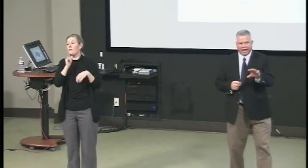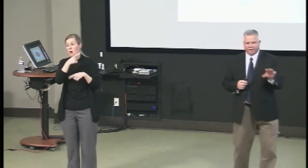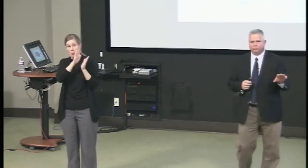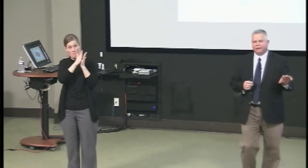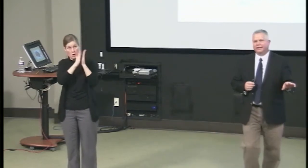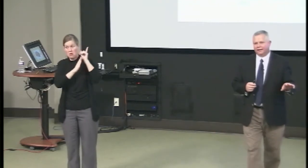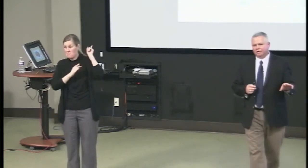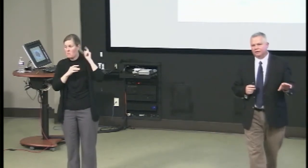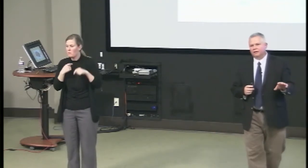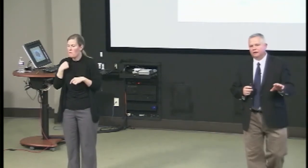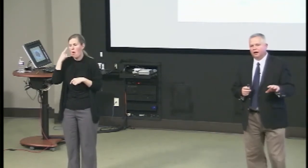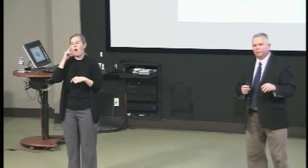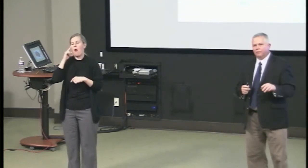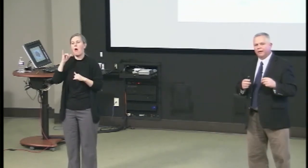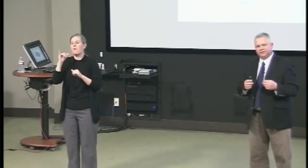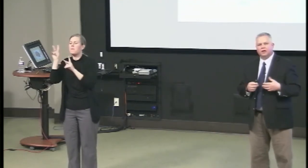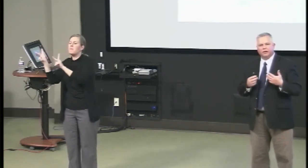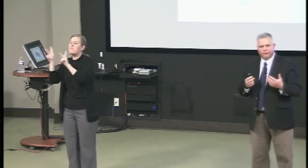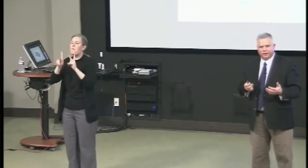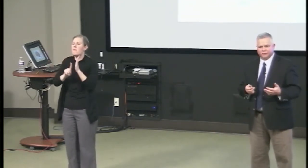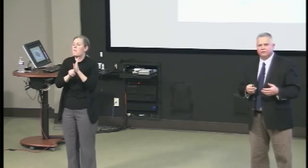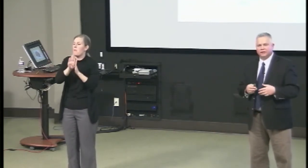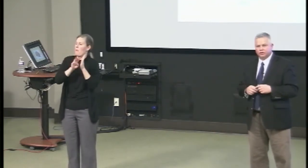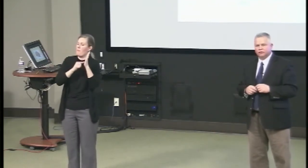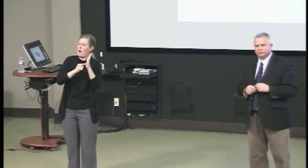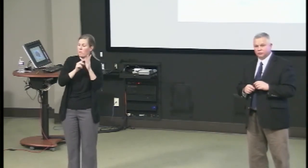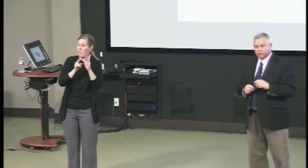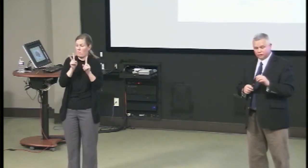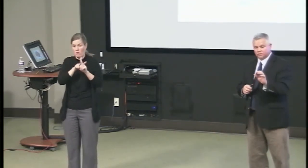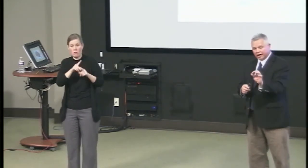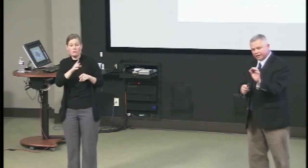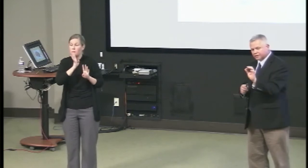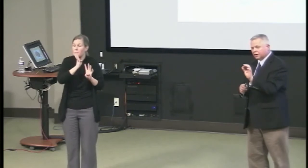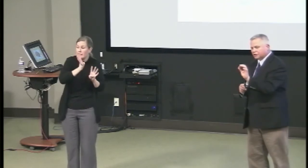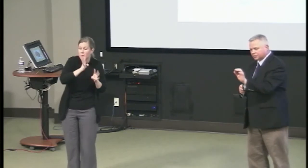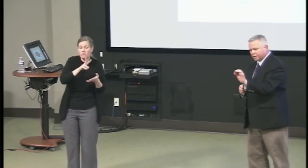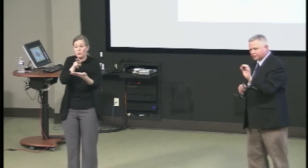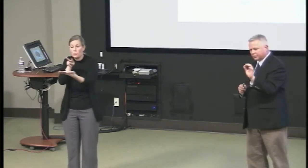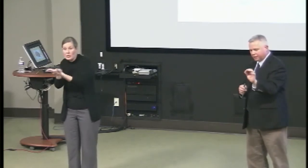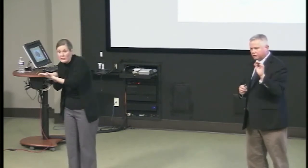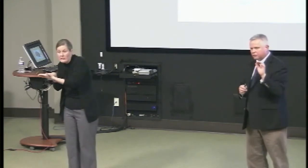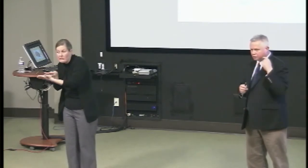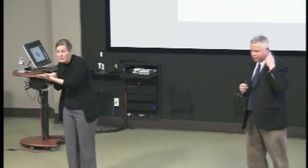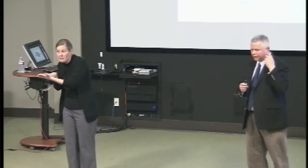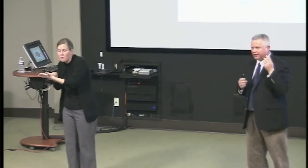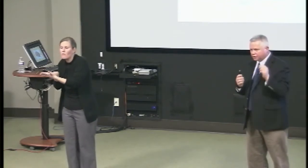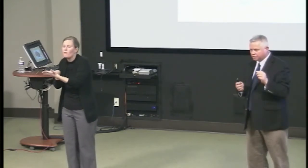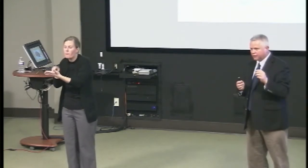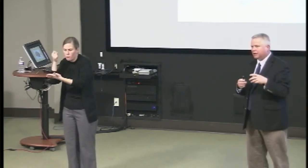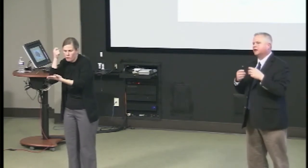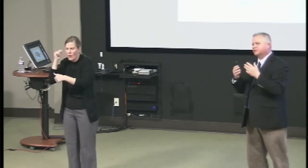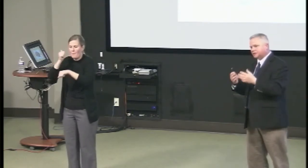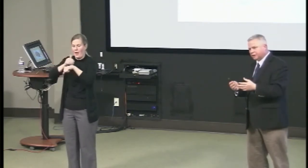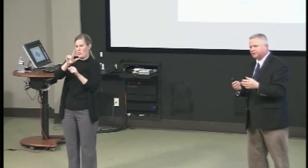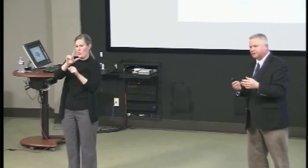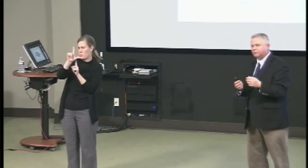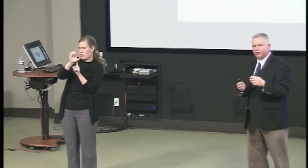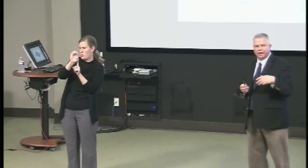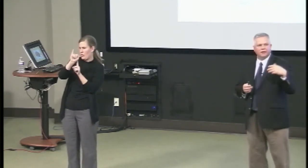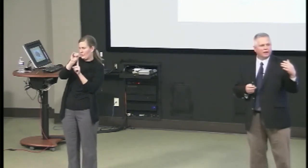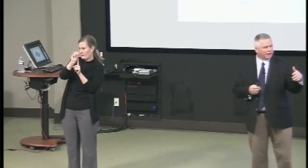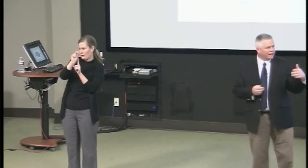speech and reading based on this lesion research. That is, studies of patients who have had injury to some